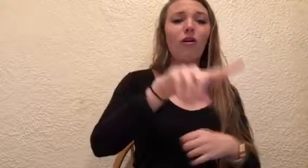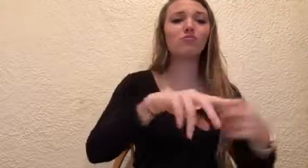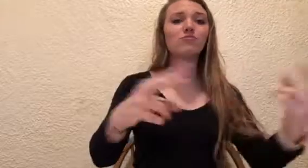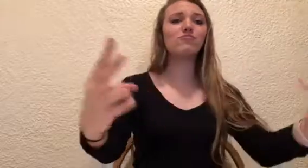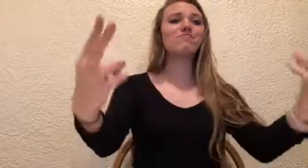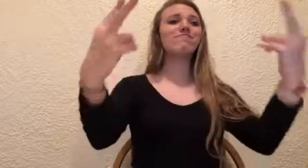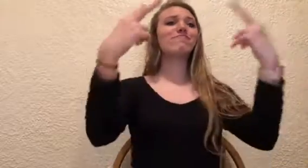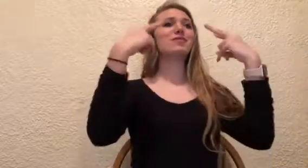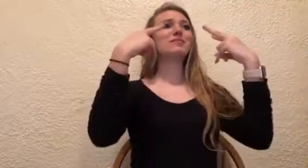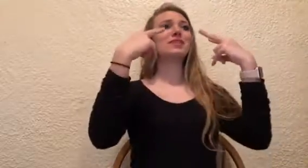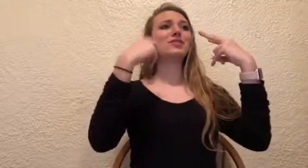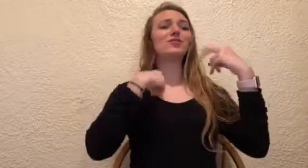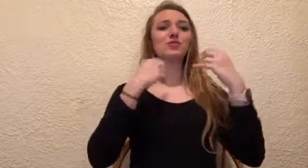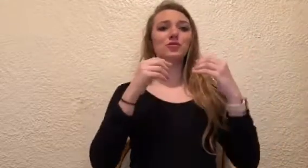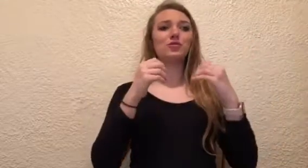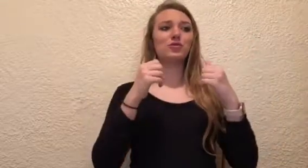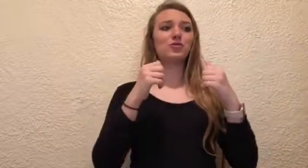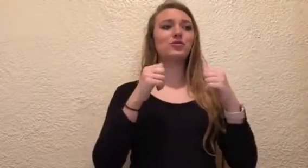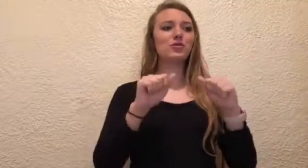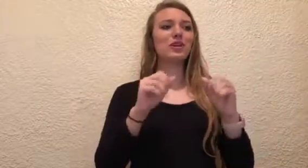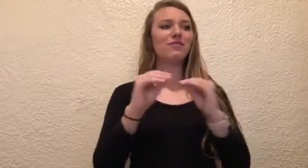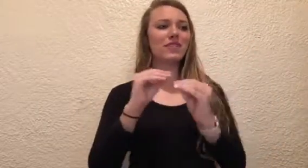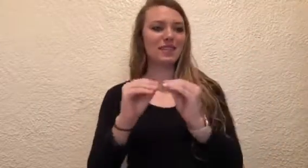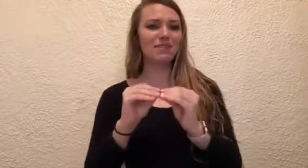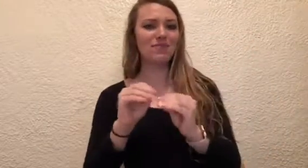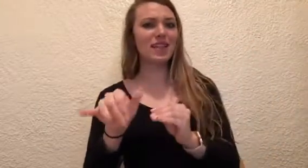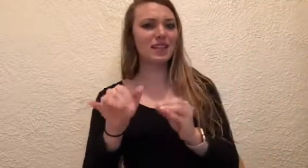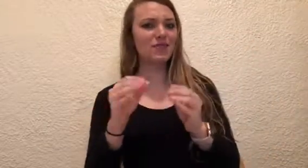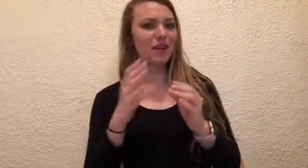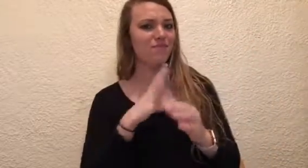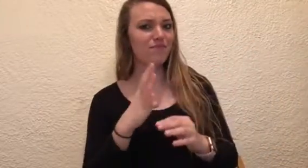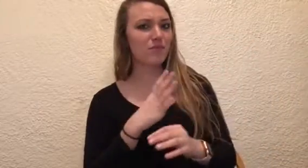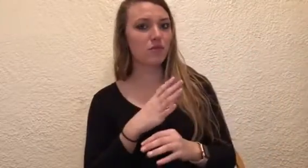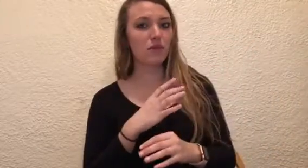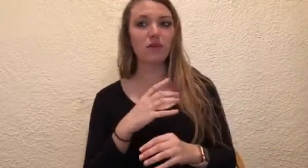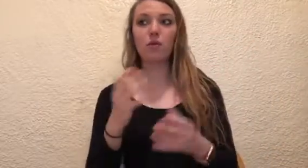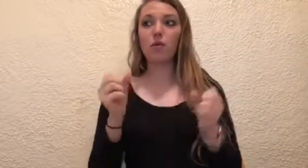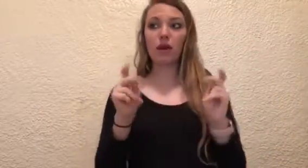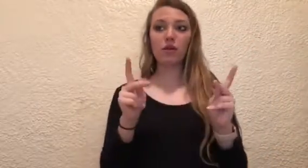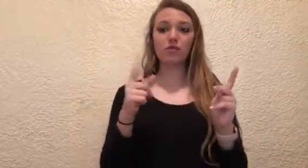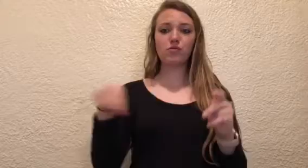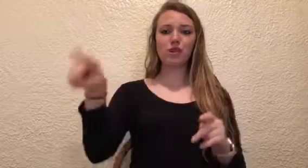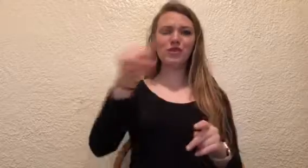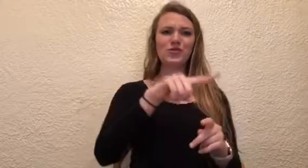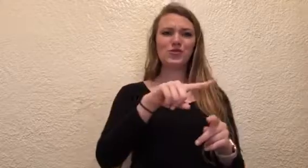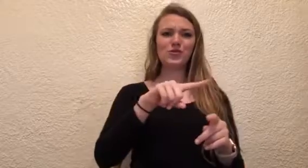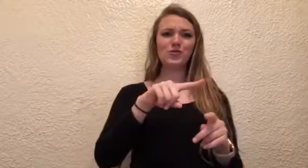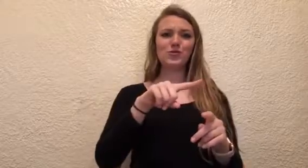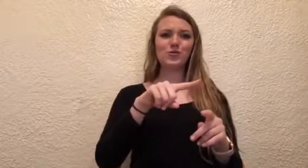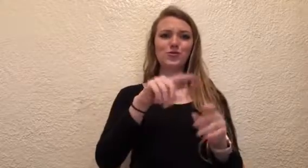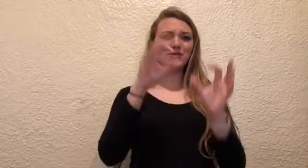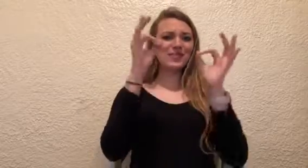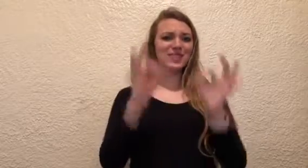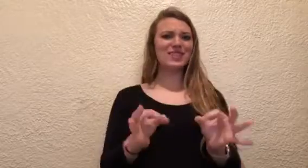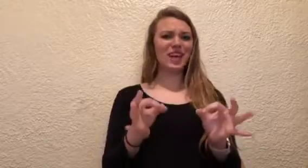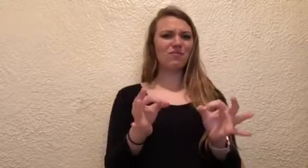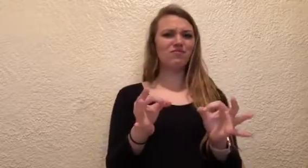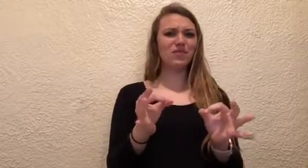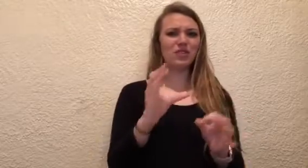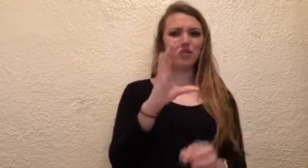fine. Okay. What did you decide? Is a cricket an insect? And be